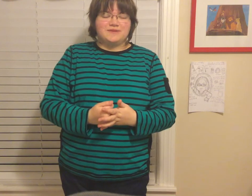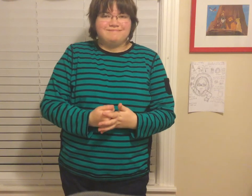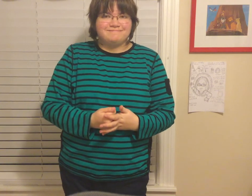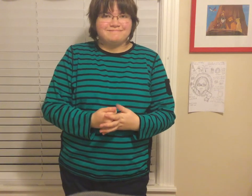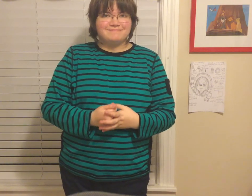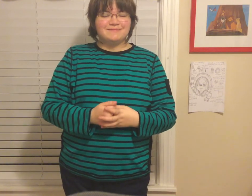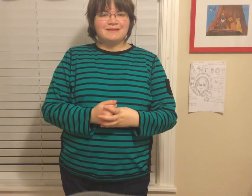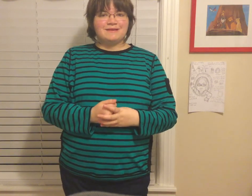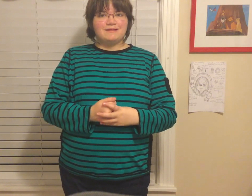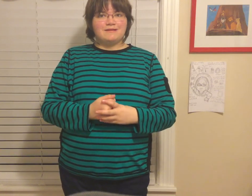well.